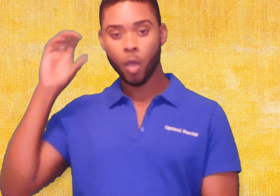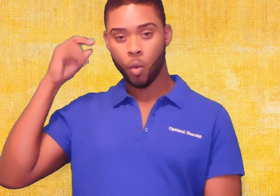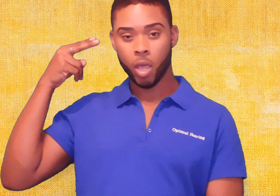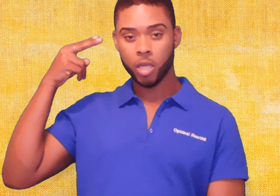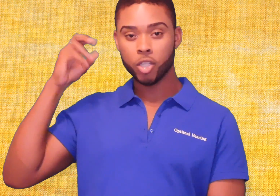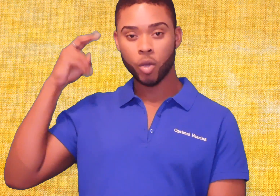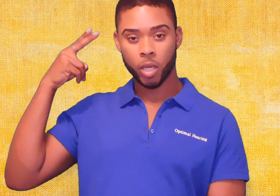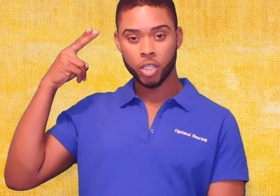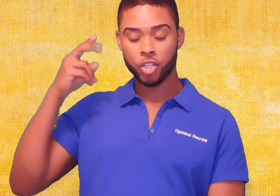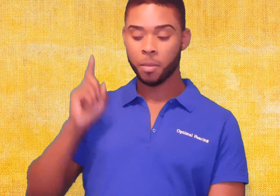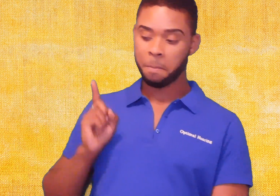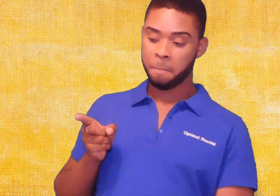which will abbreviate OH.